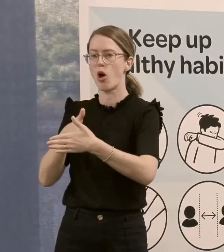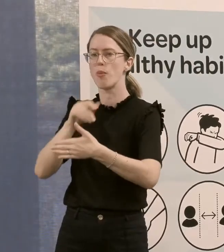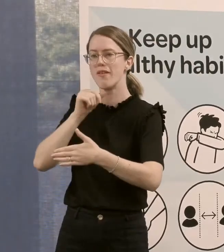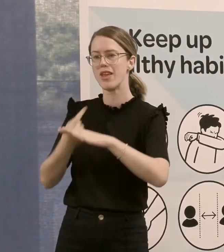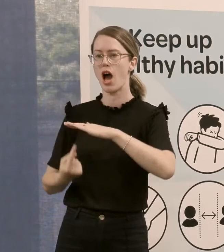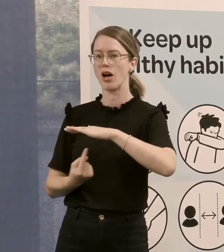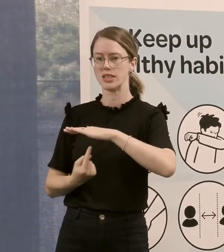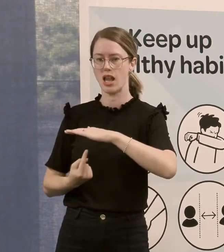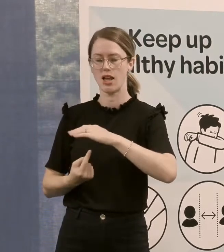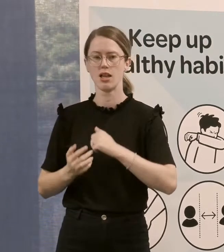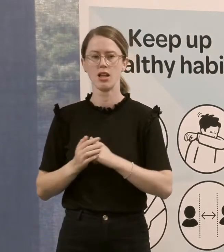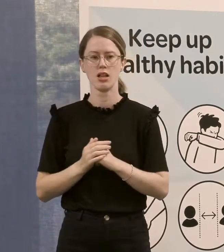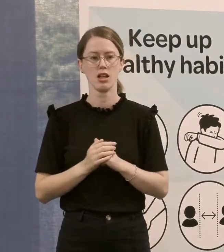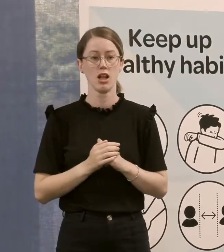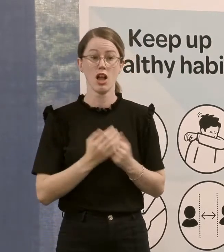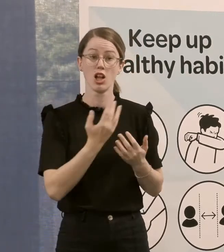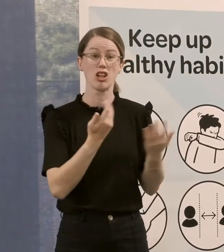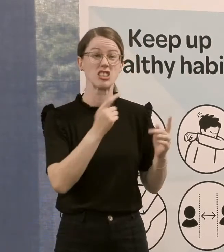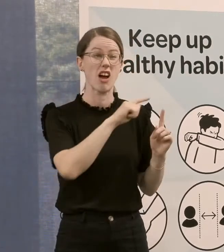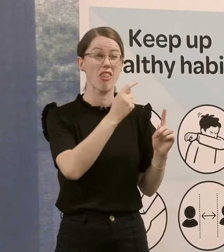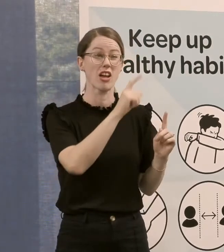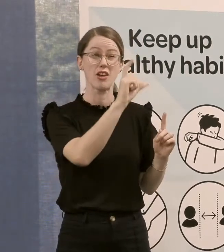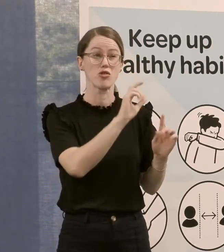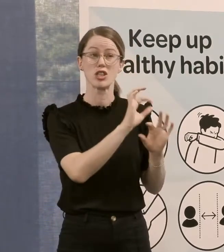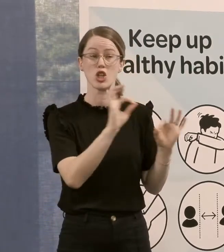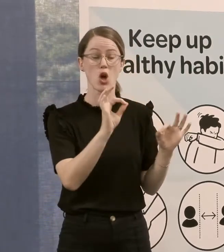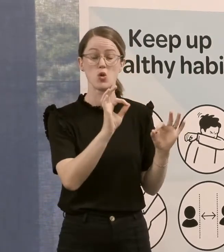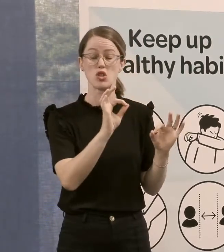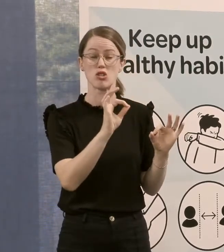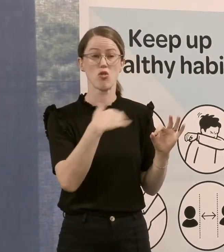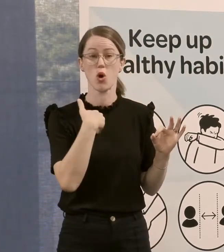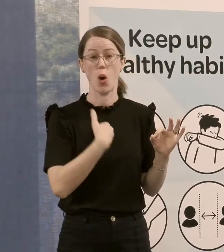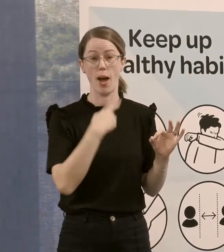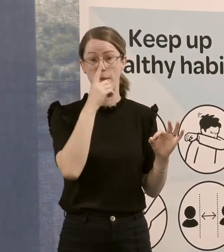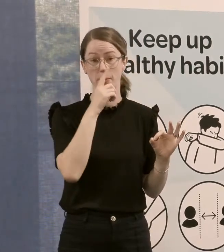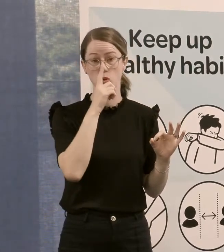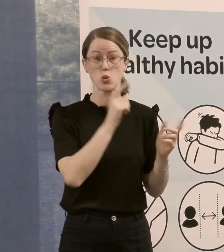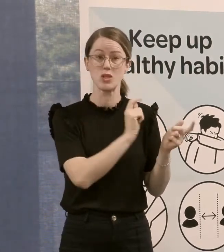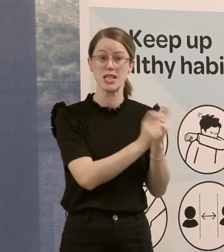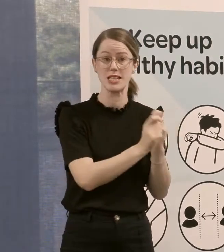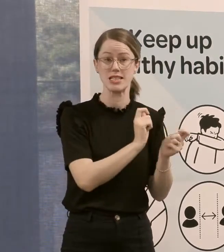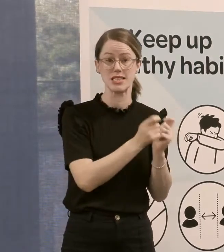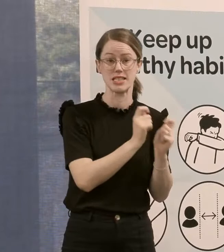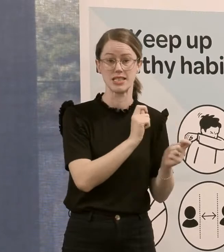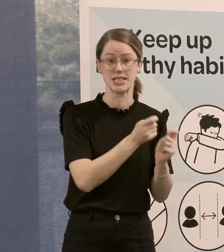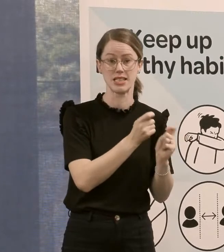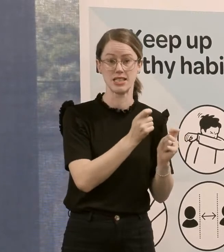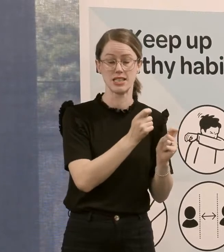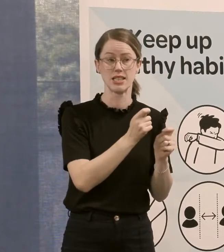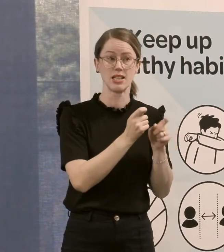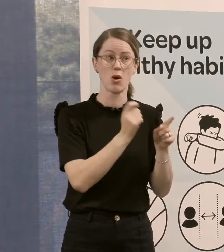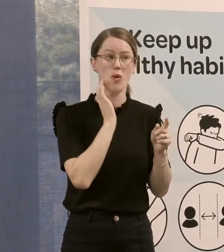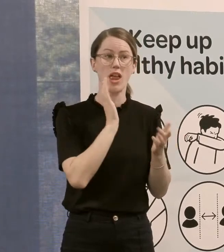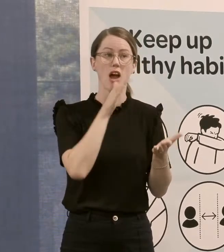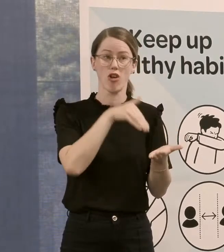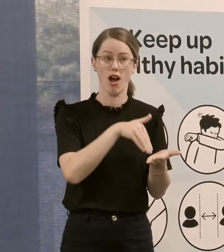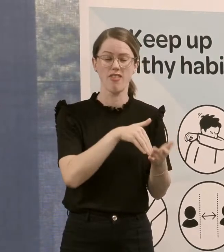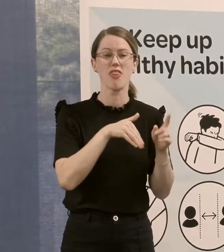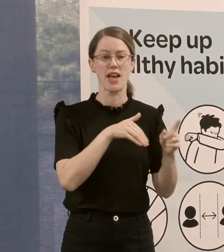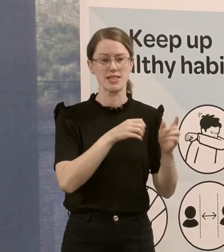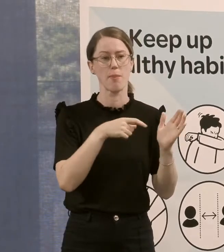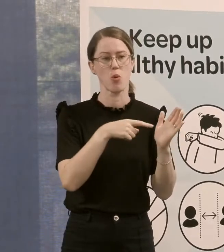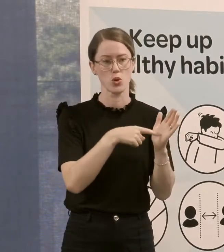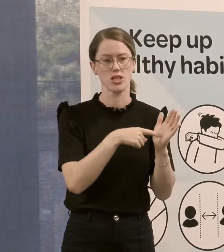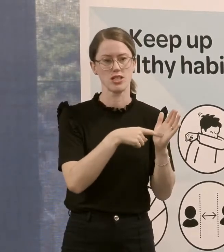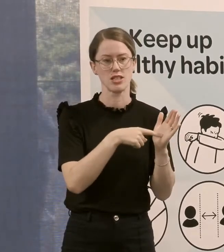Many countries don't still have that requirement for either testing on arrival, which is much more important than